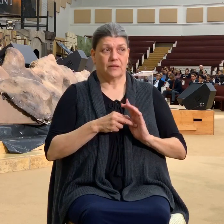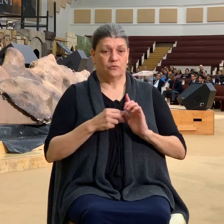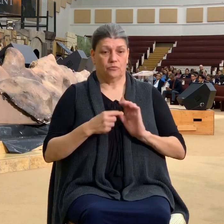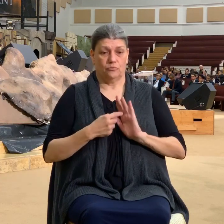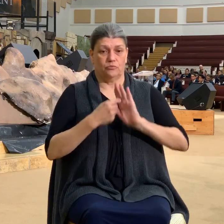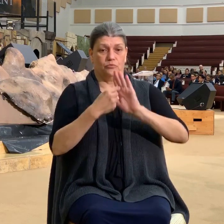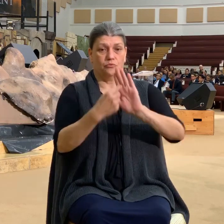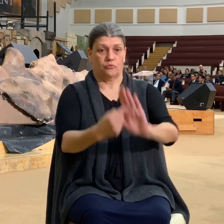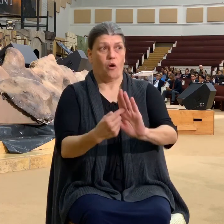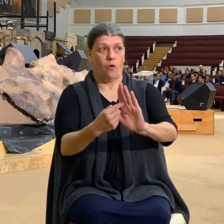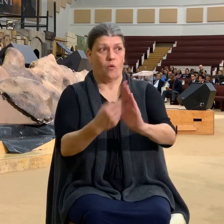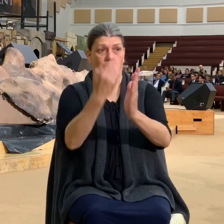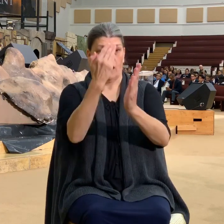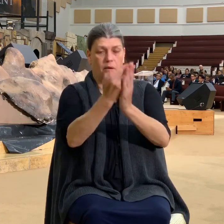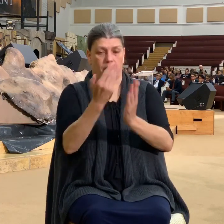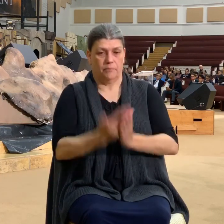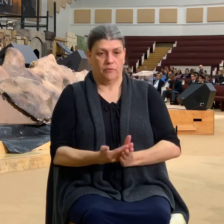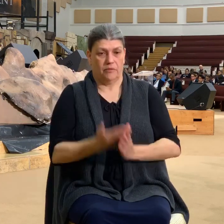after testing.